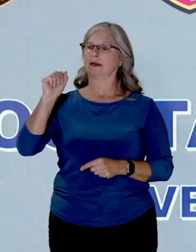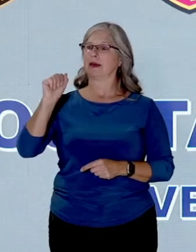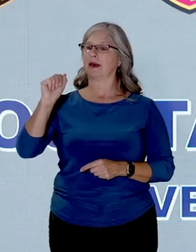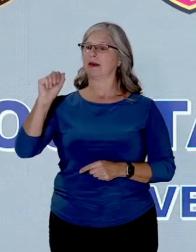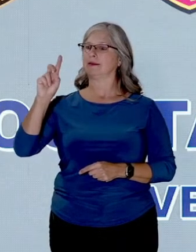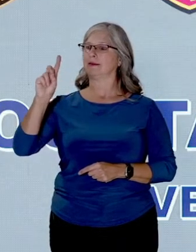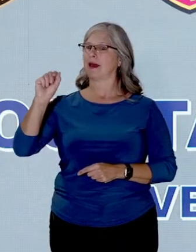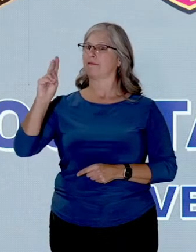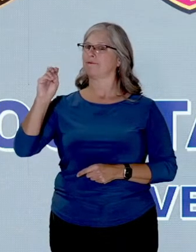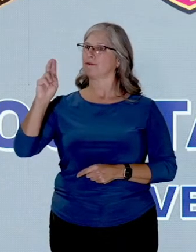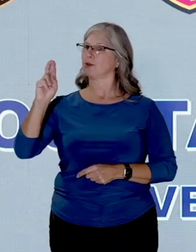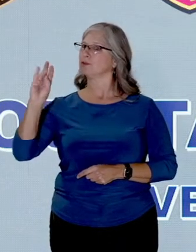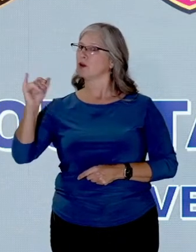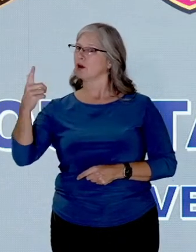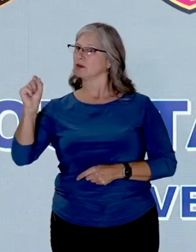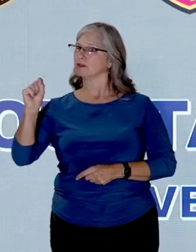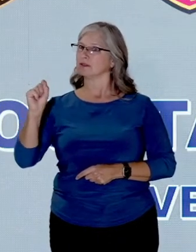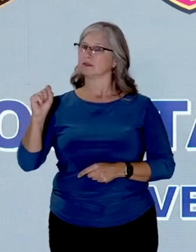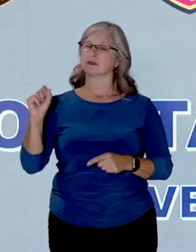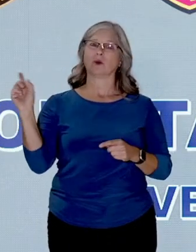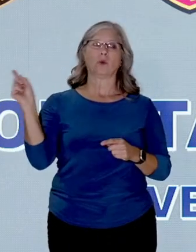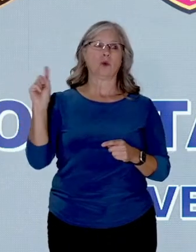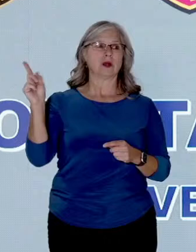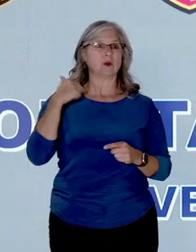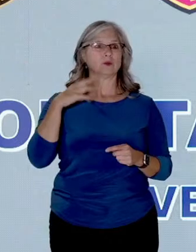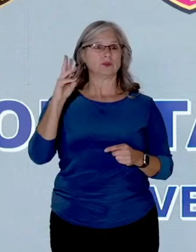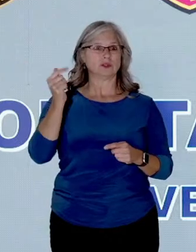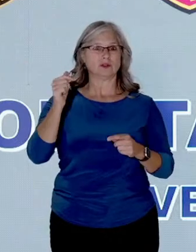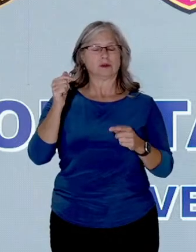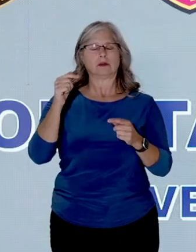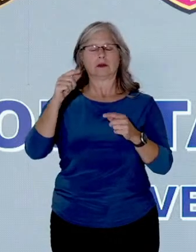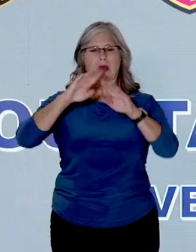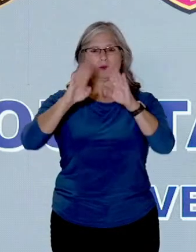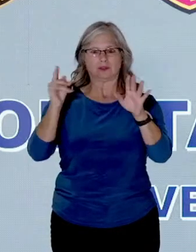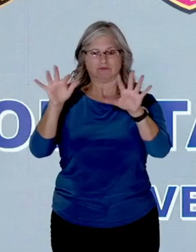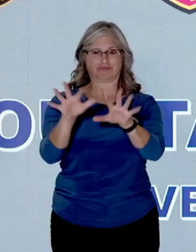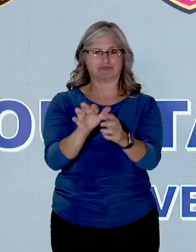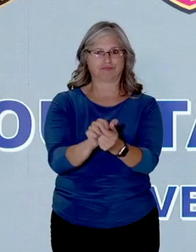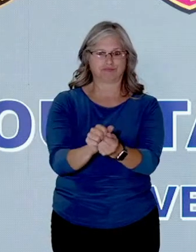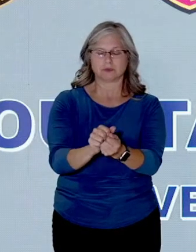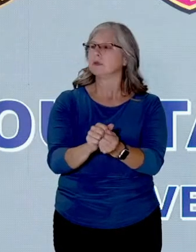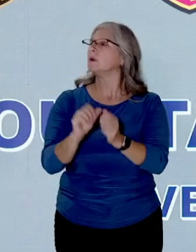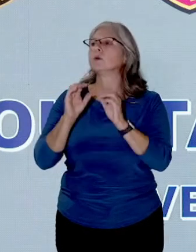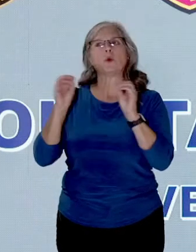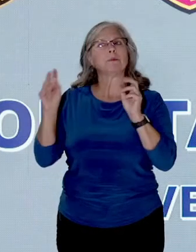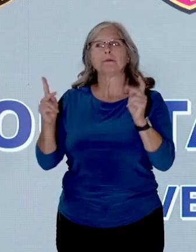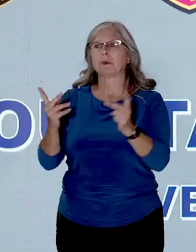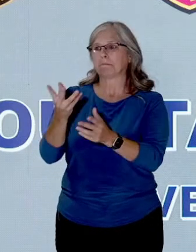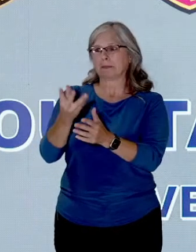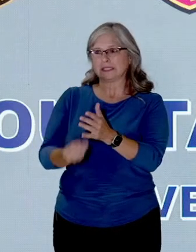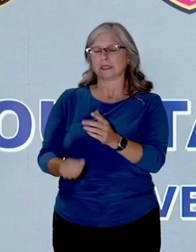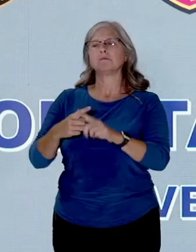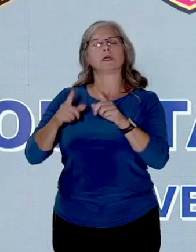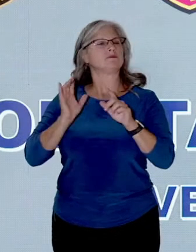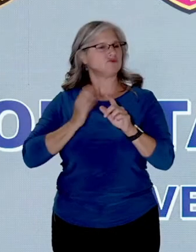those areas where the houses are burnt all the way down. We don't have any outstanding missing persons, but this is a standard procedure just to